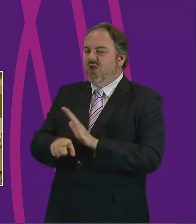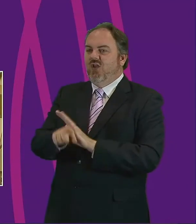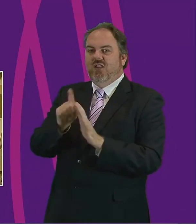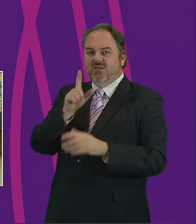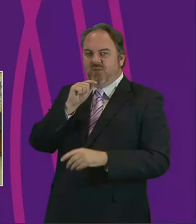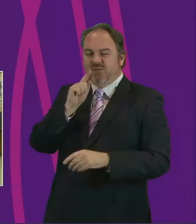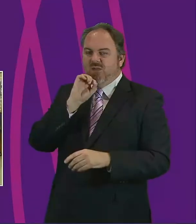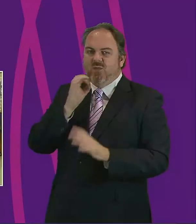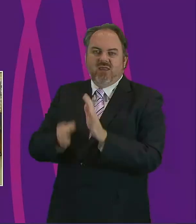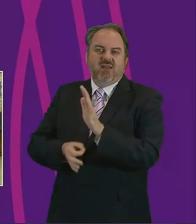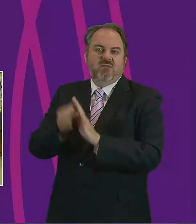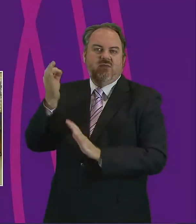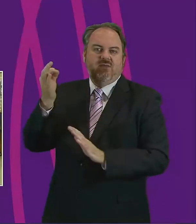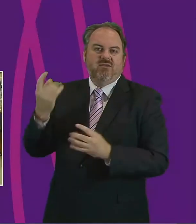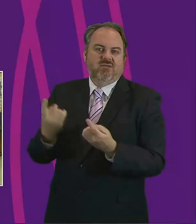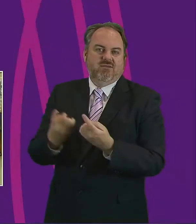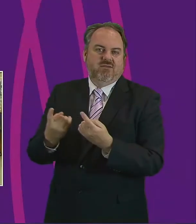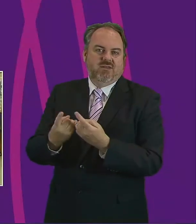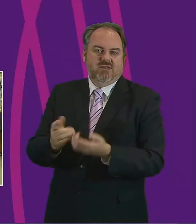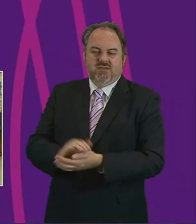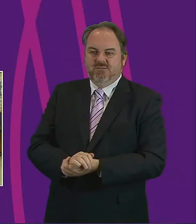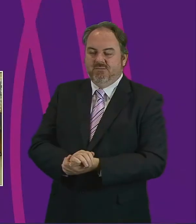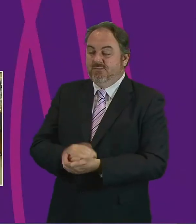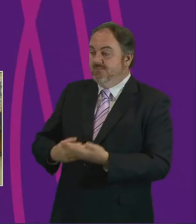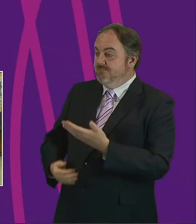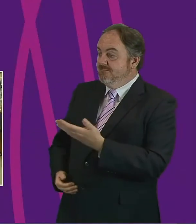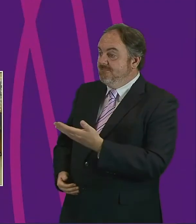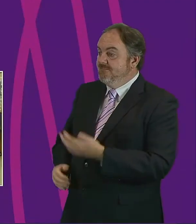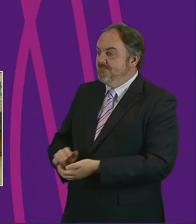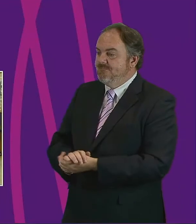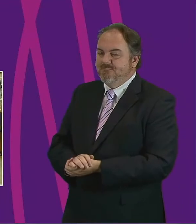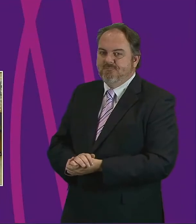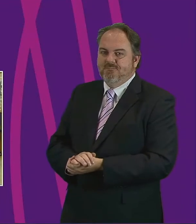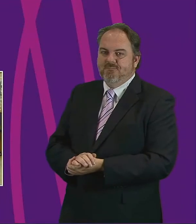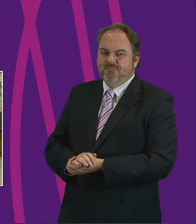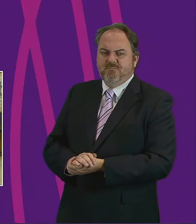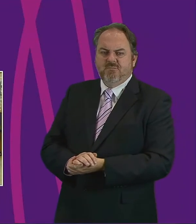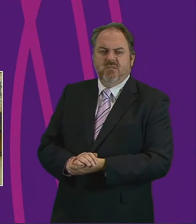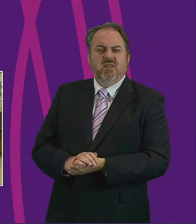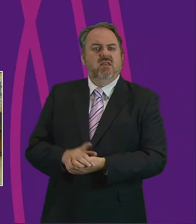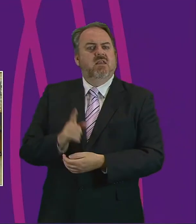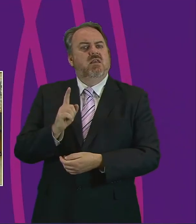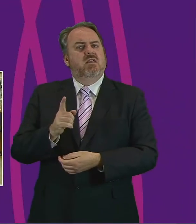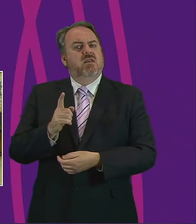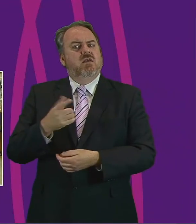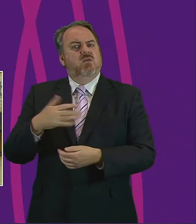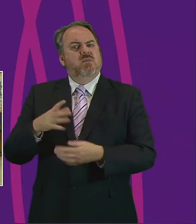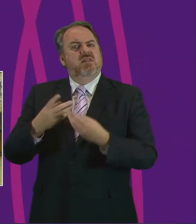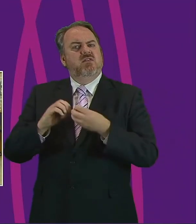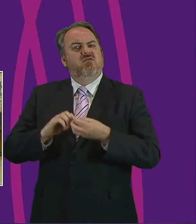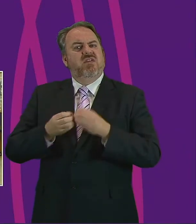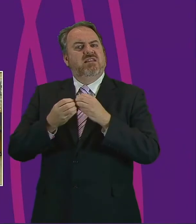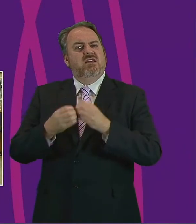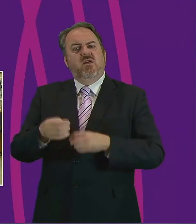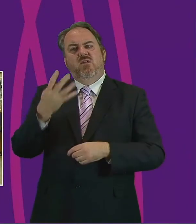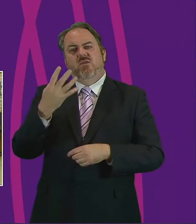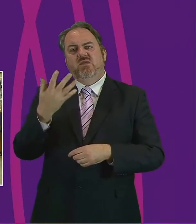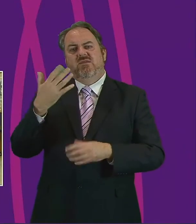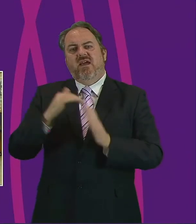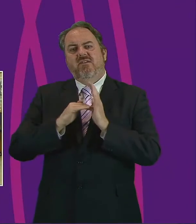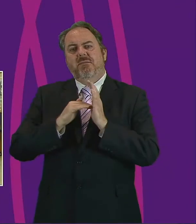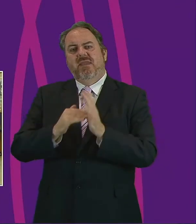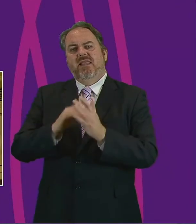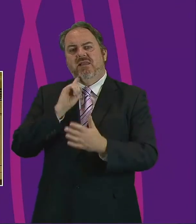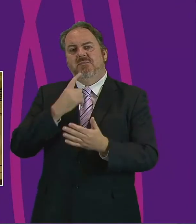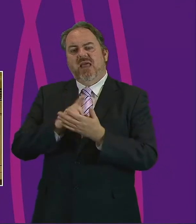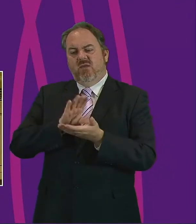through. And Jamie Halker-Johnson. The Economy Secretary announced in April the creation of a £45 million ferry fund to